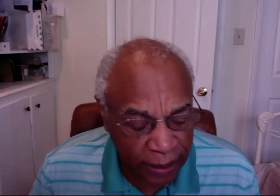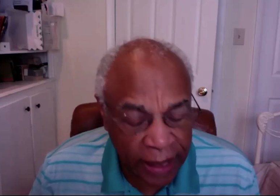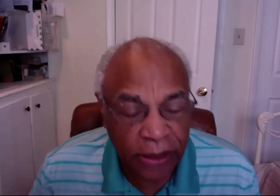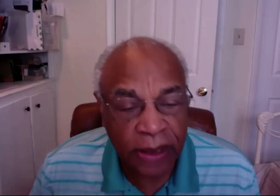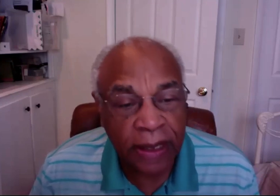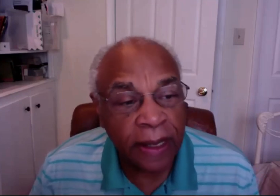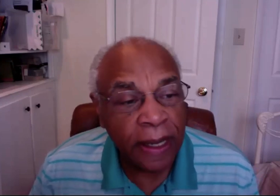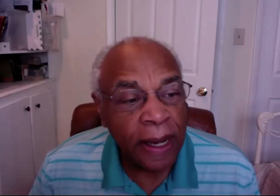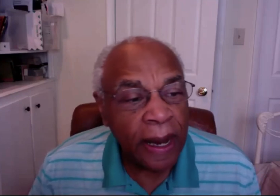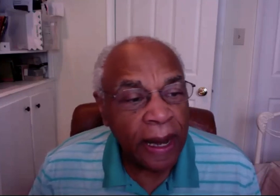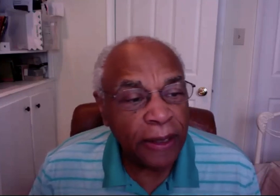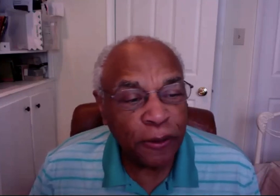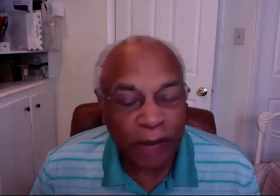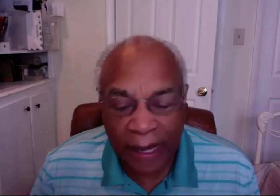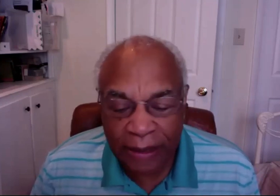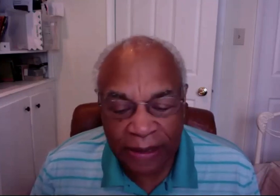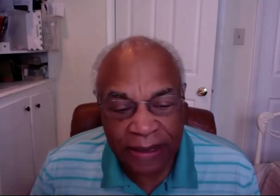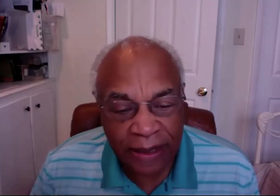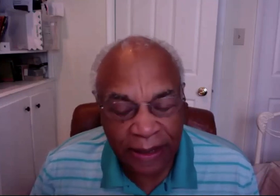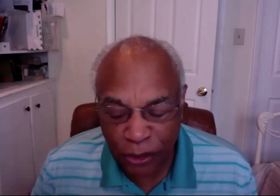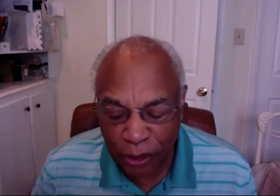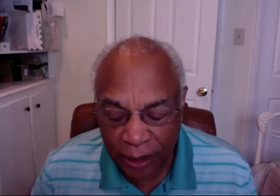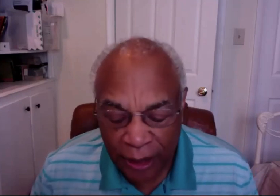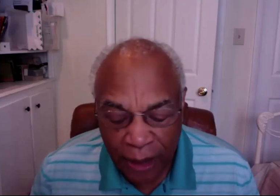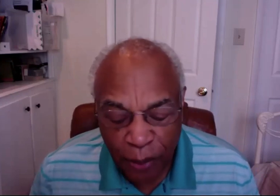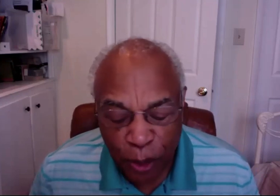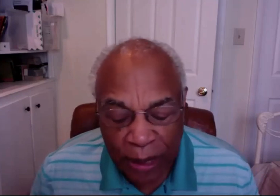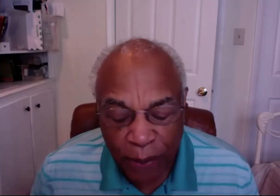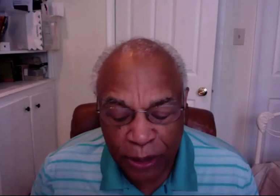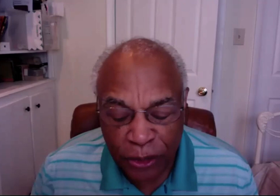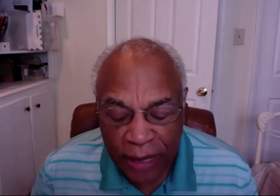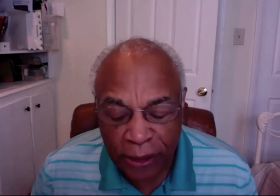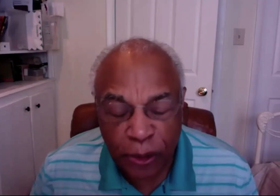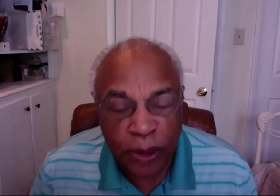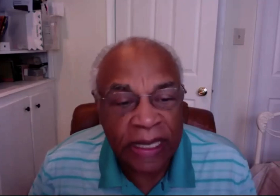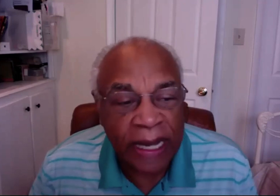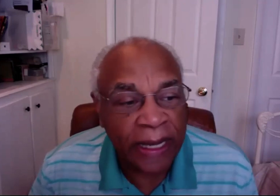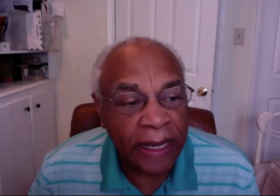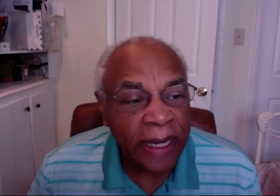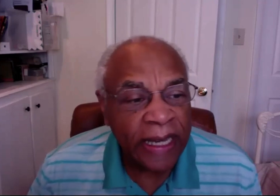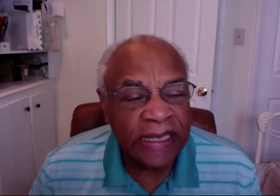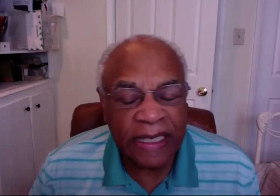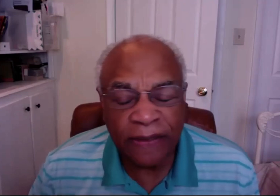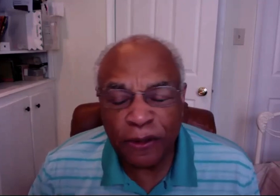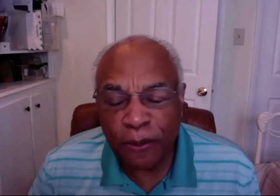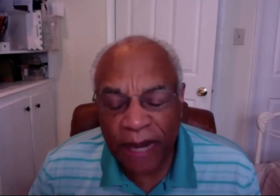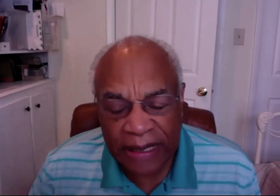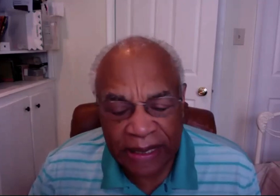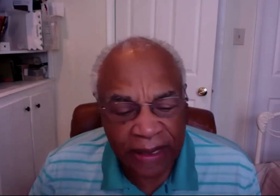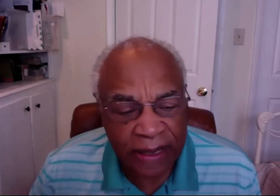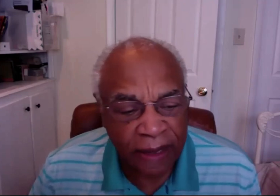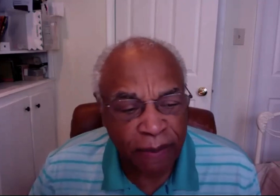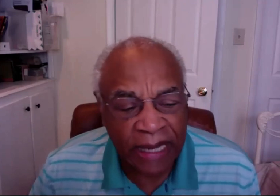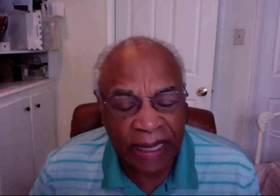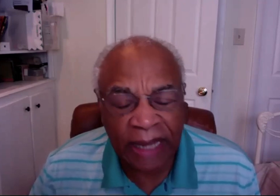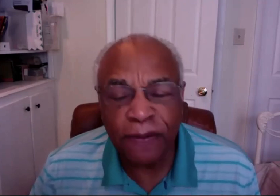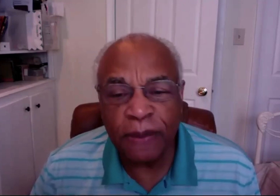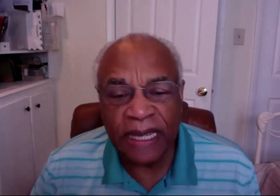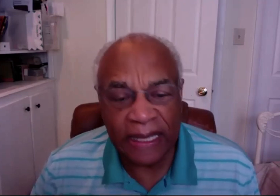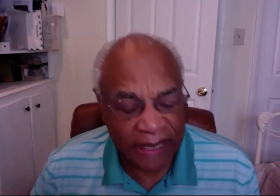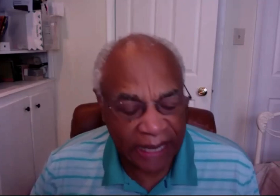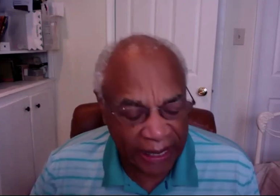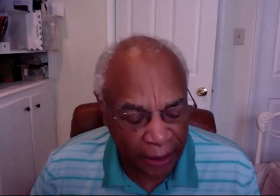historian. Actually, I don't actually teach history, but what I'm going to try to do today is give you my sense of my life